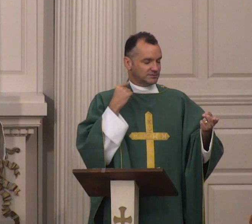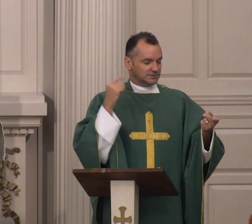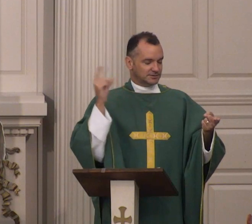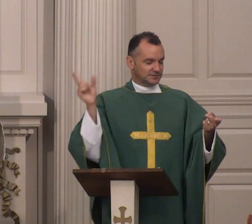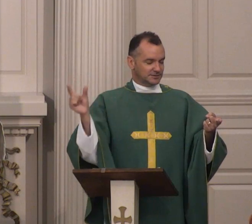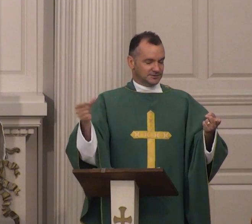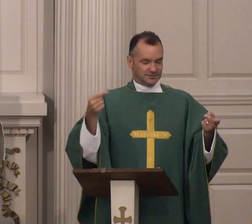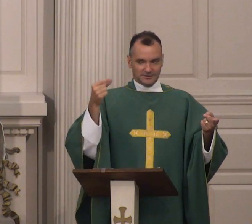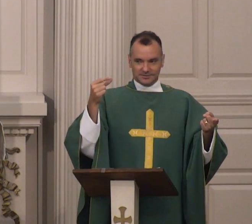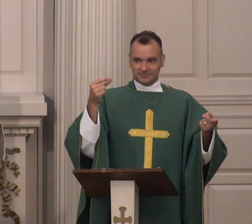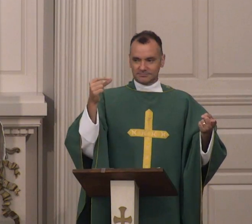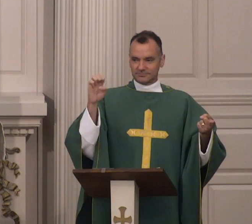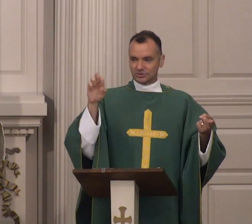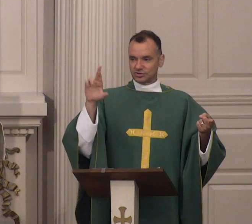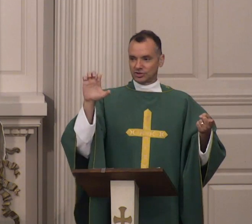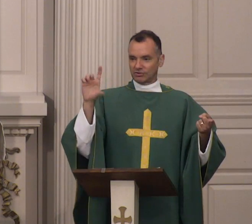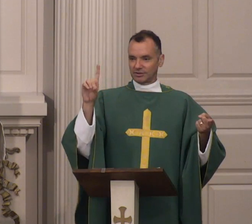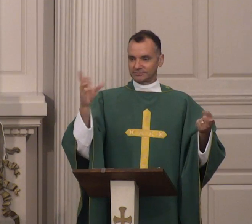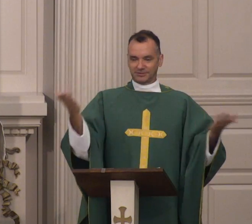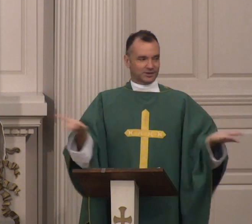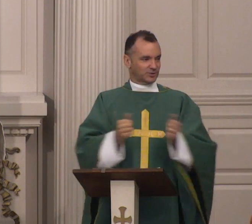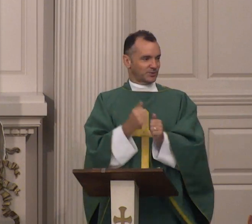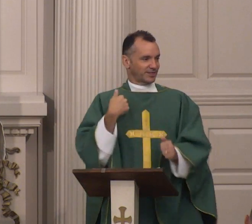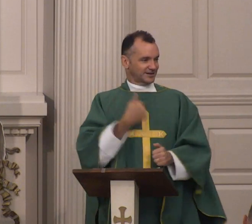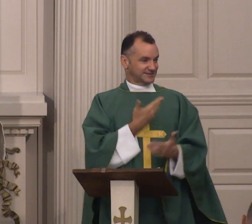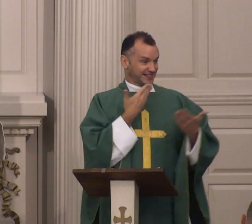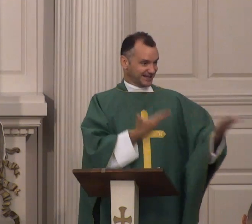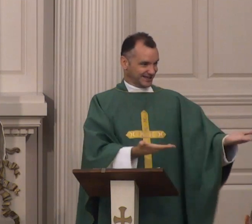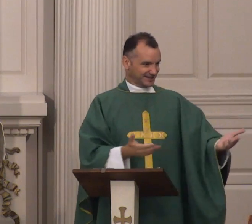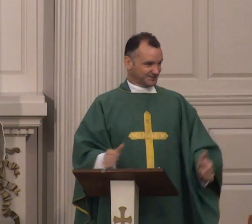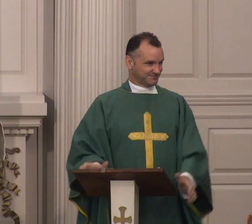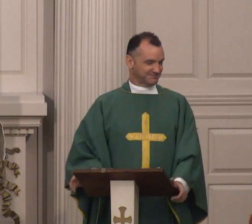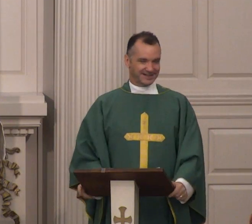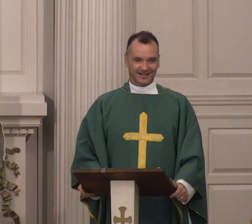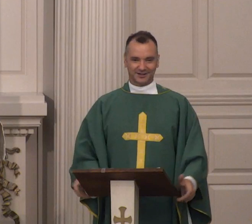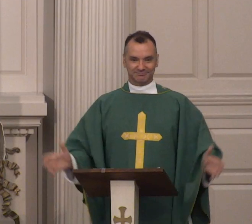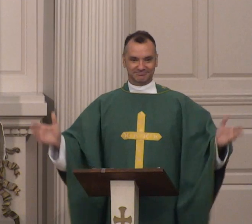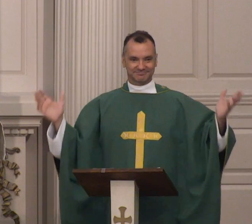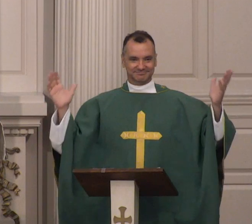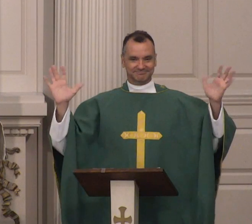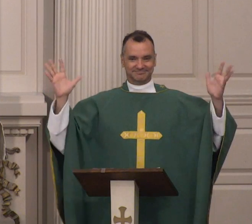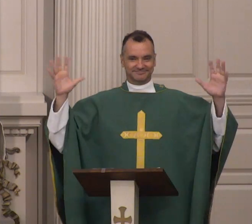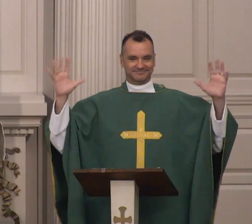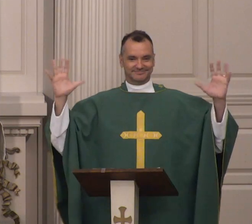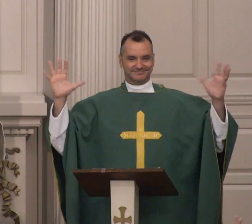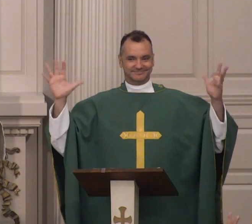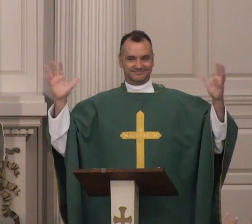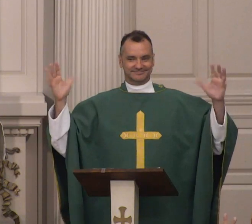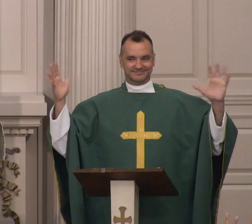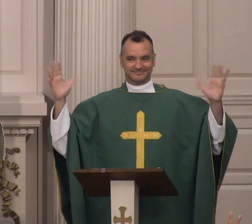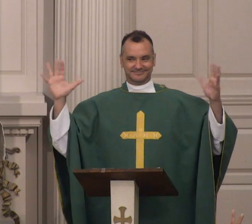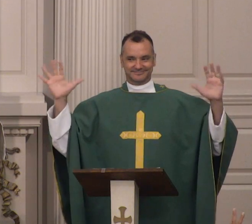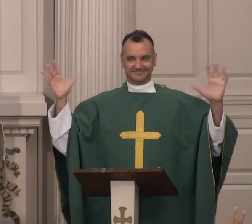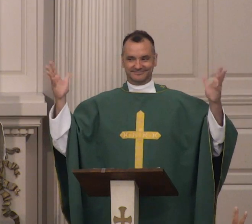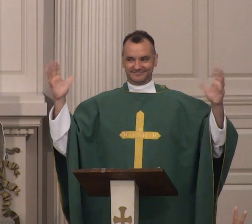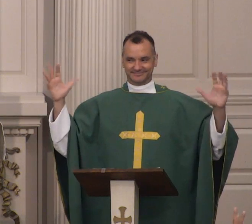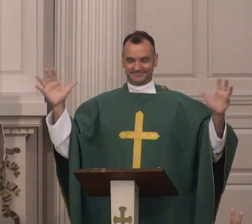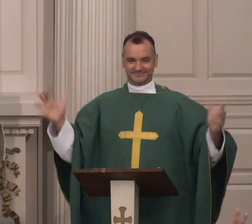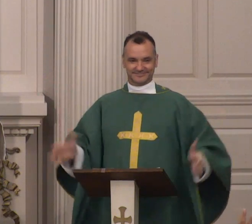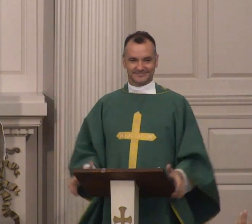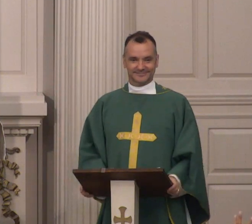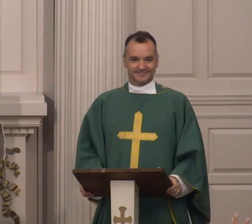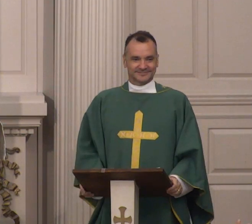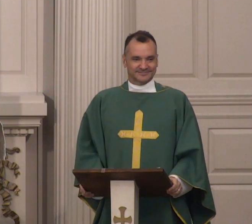Father Gerald, thank you so much for being with us today. We really appreciate your presence and celebrating with us. Thank you so